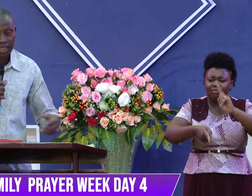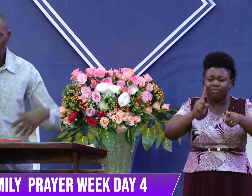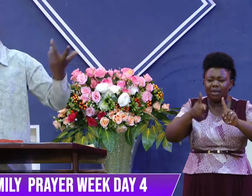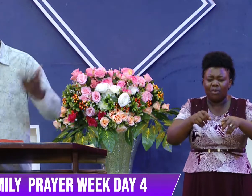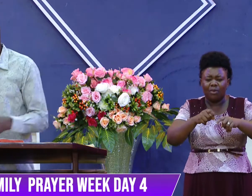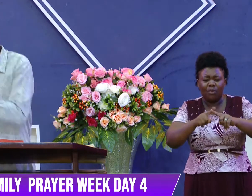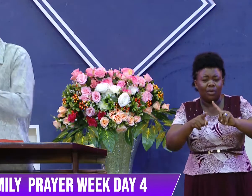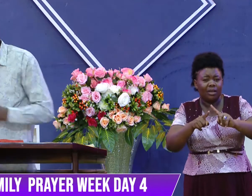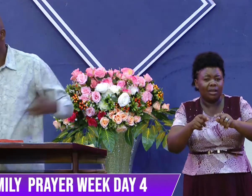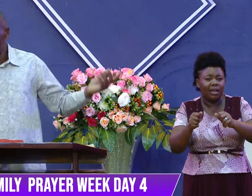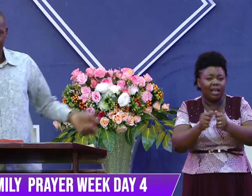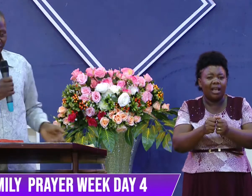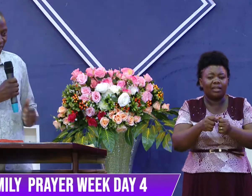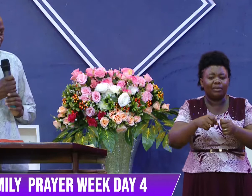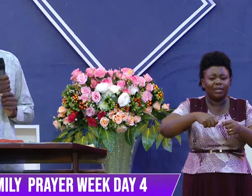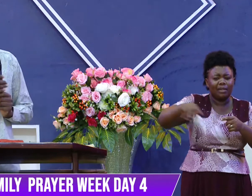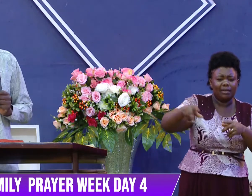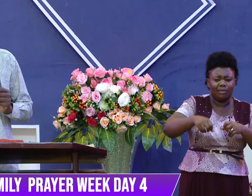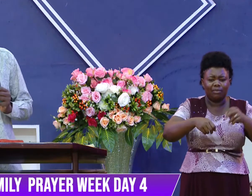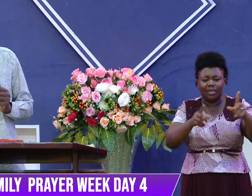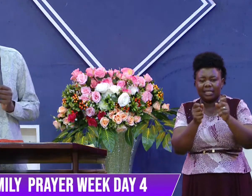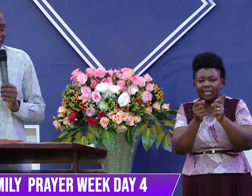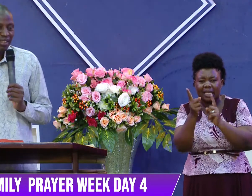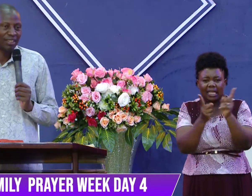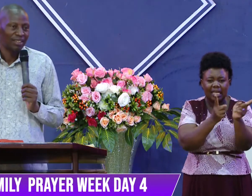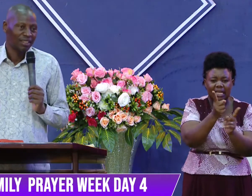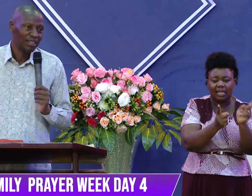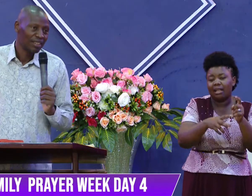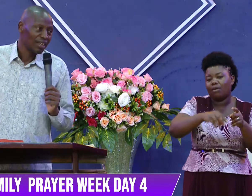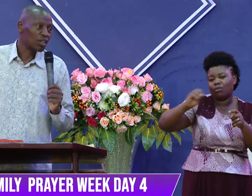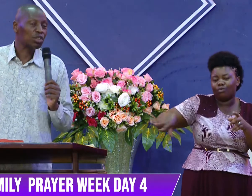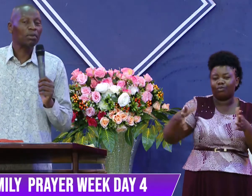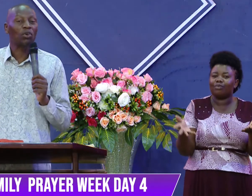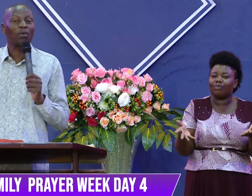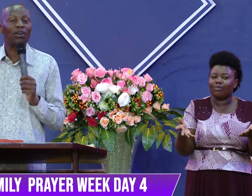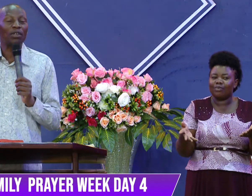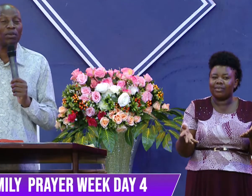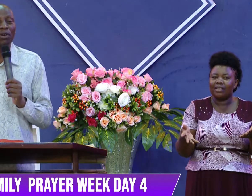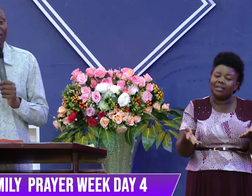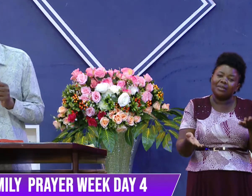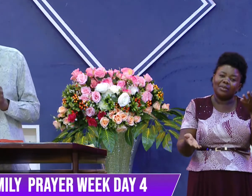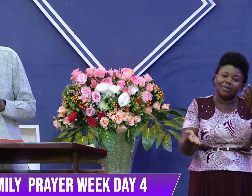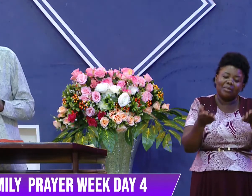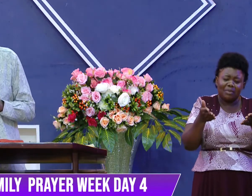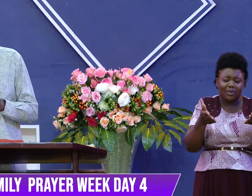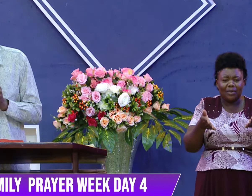caught. It runs as thorns come out of it.